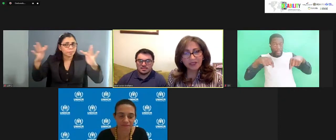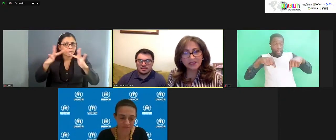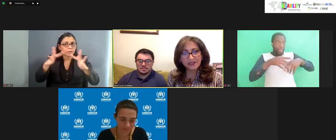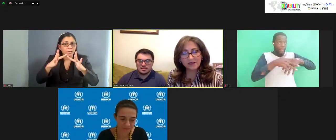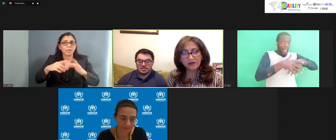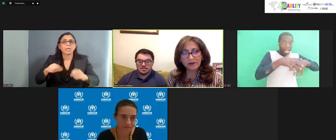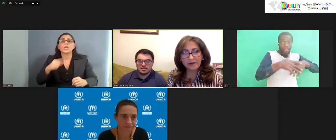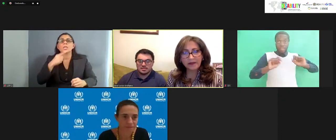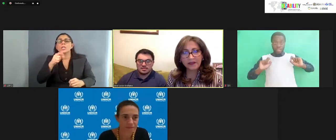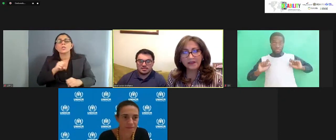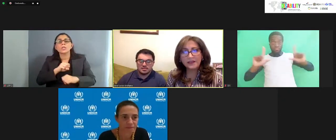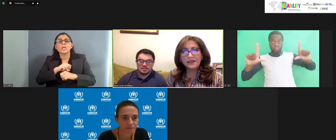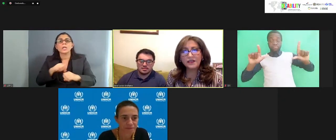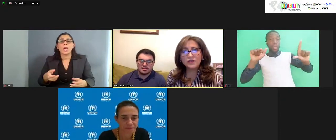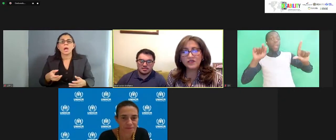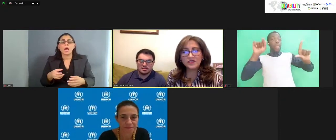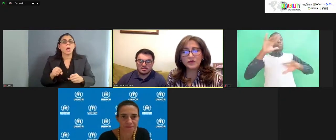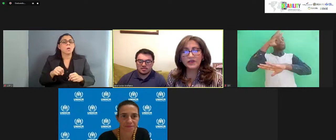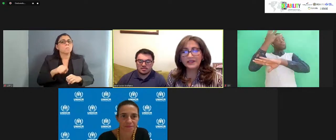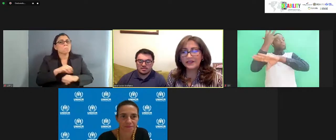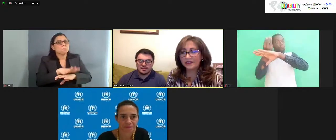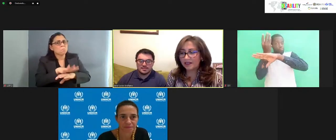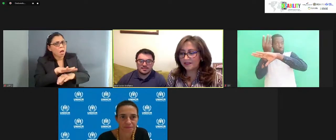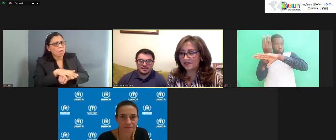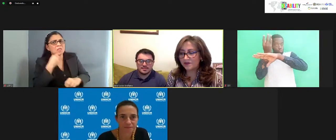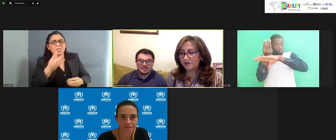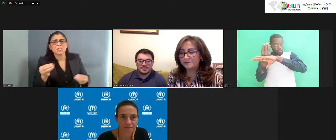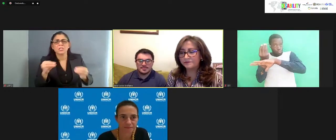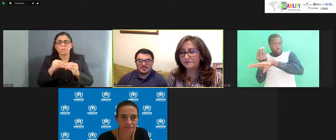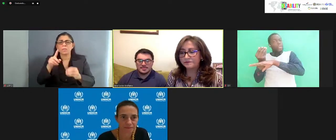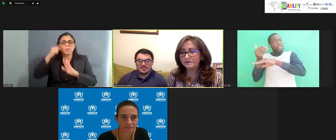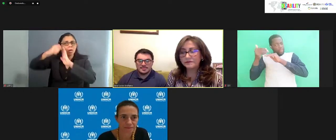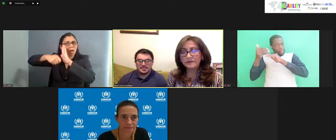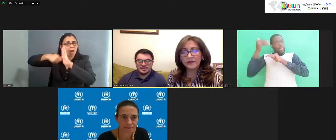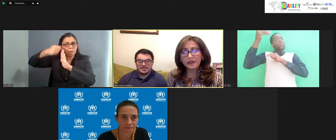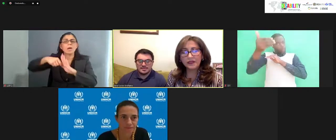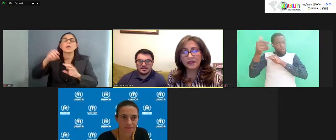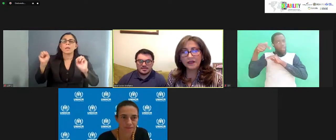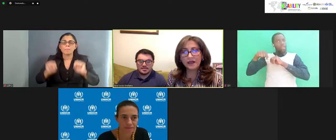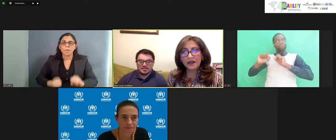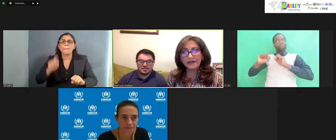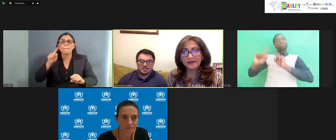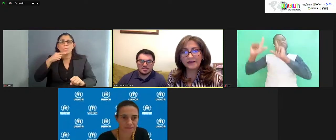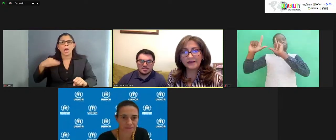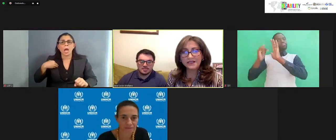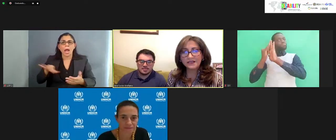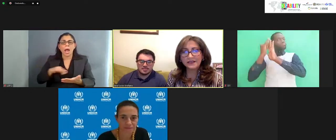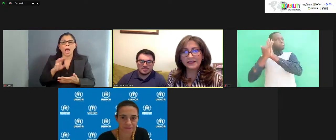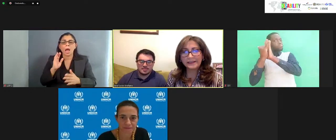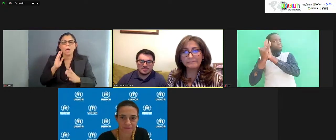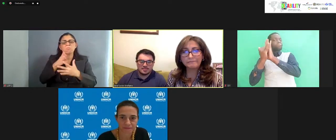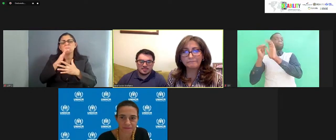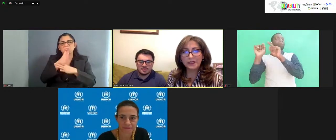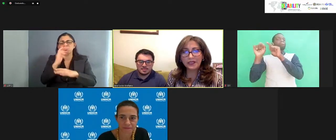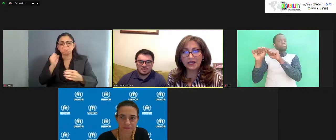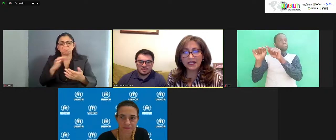by realities is also being recorded and you will be able to access it